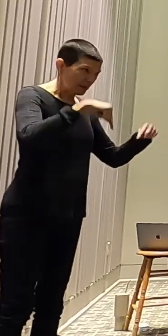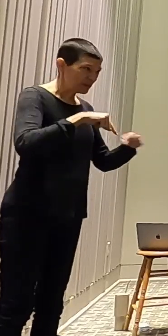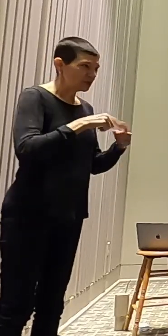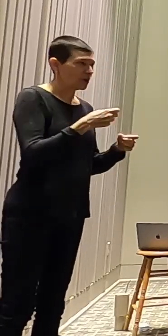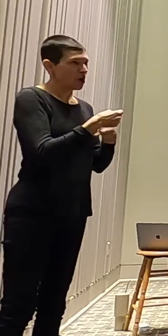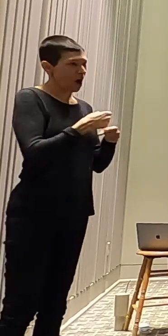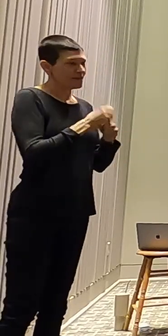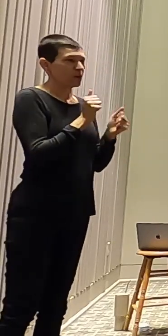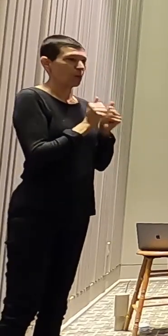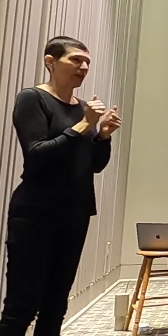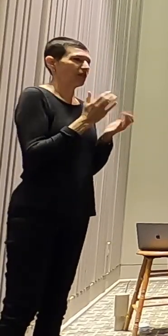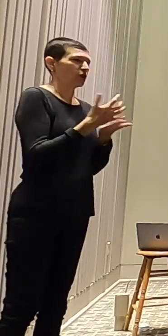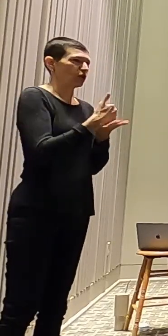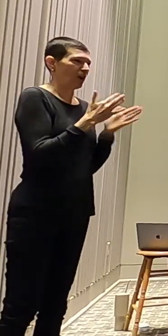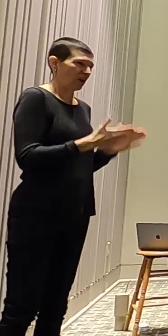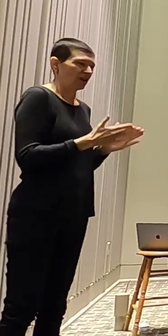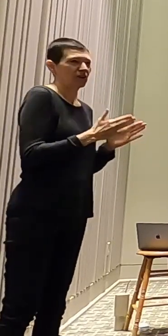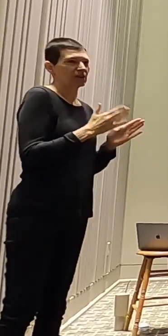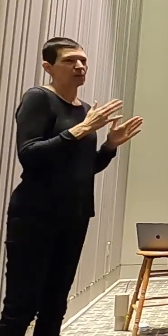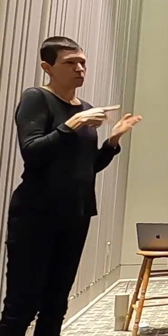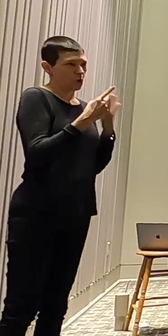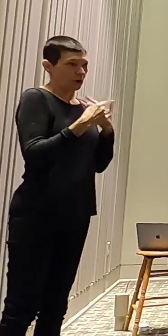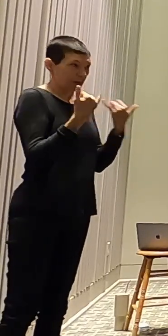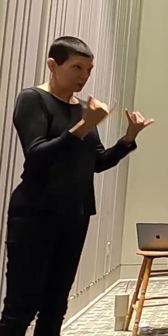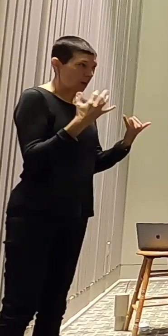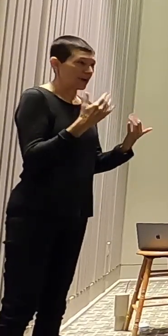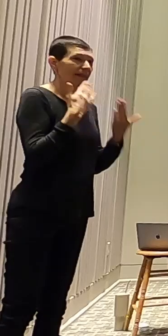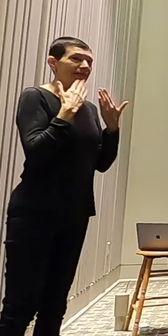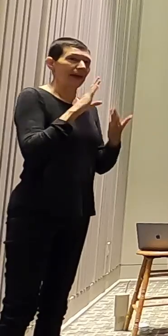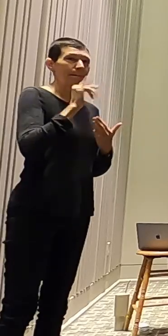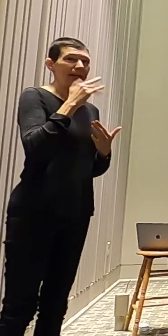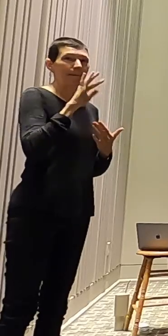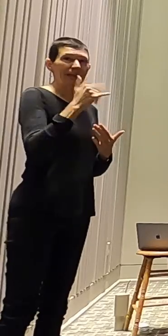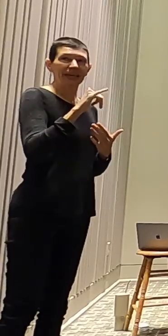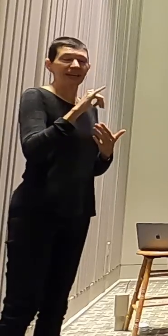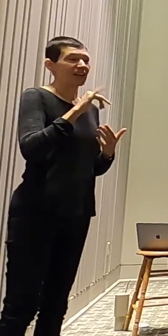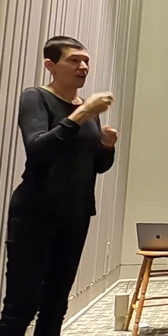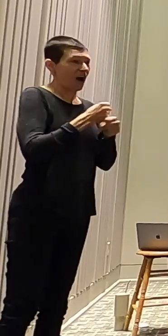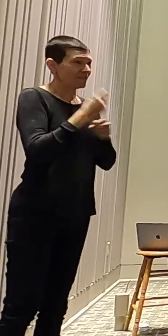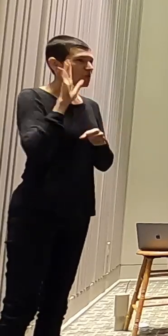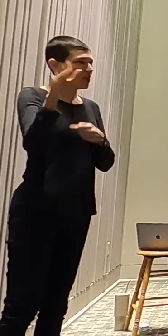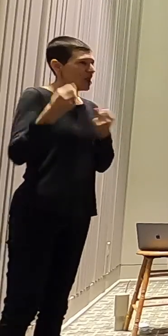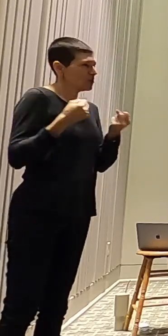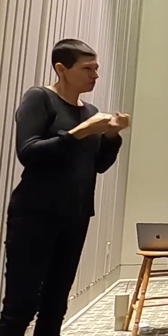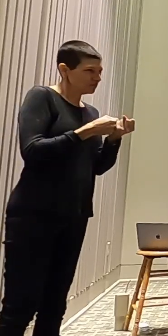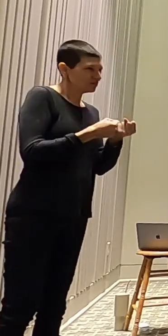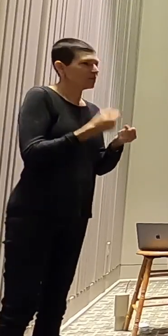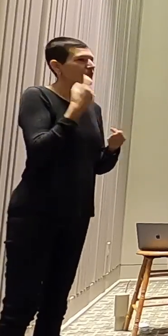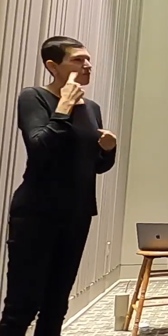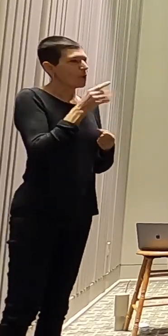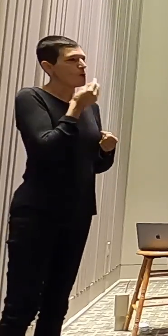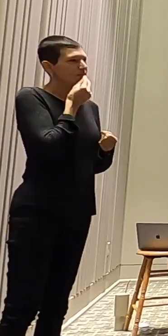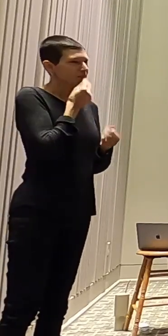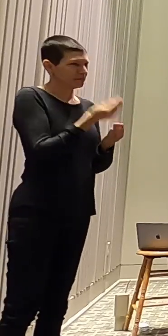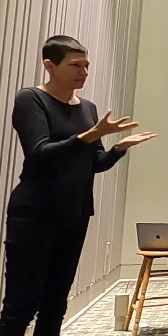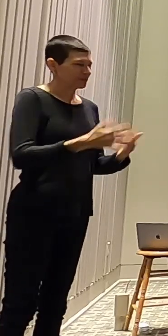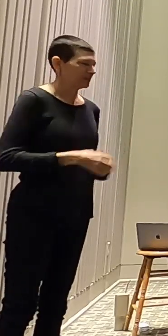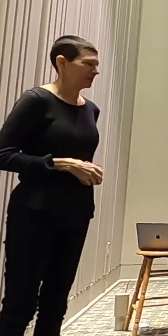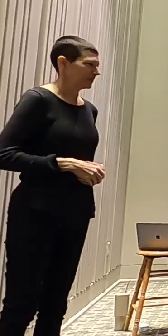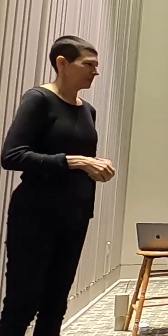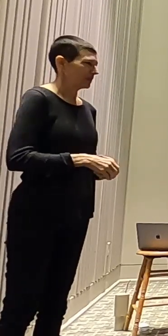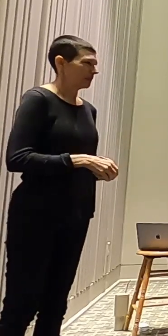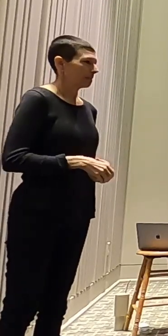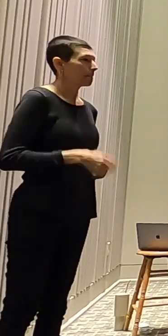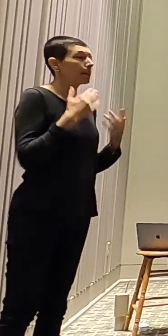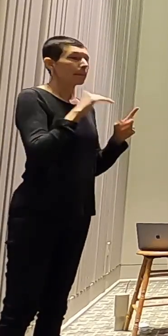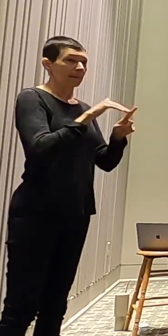our Coffee with the Curator program today, and I'd like to thank Baby Coffee for their sponsorship for the refreshments. I